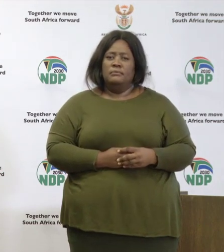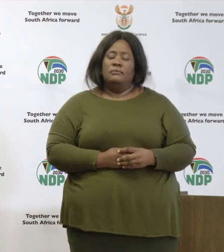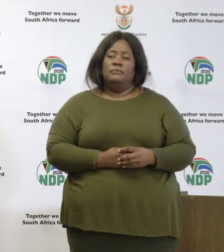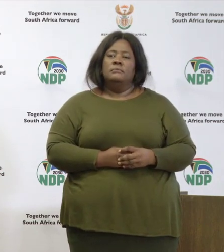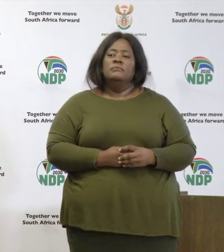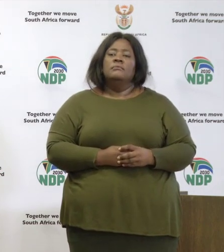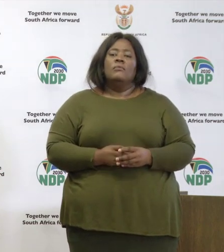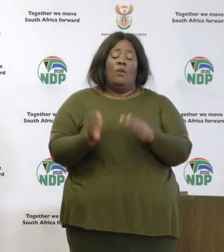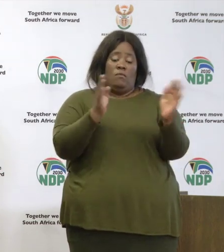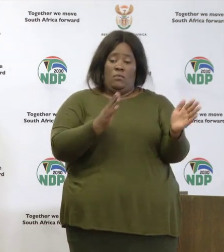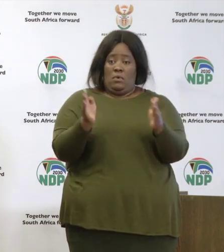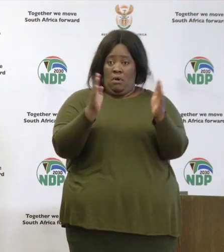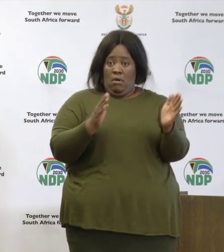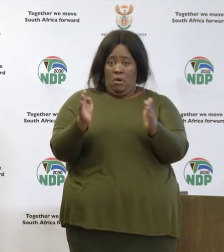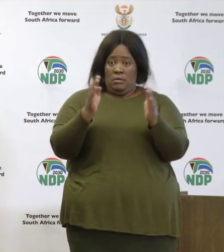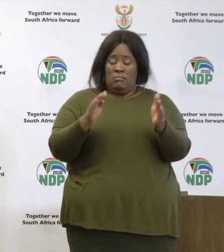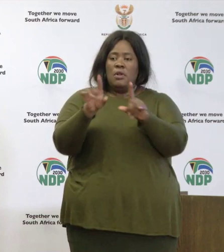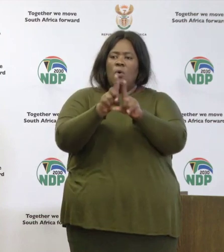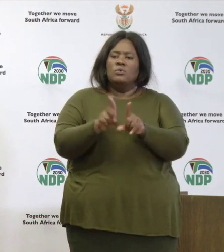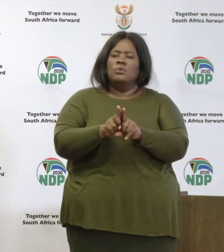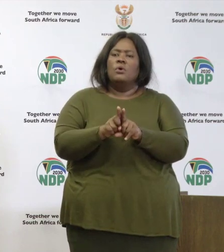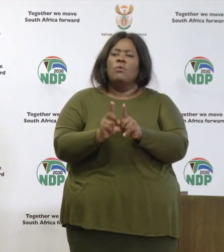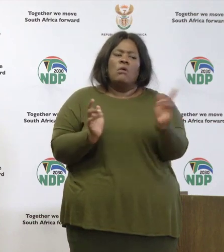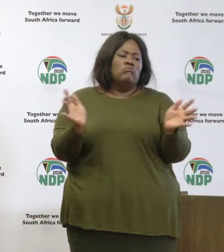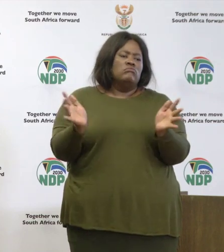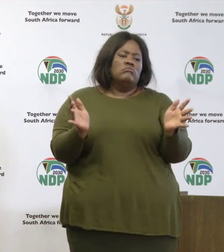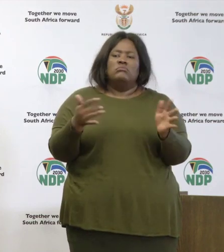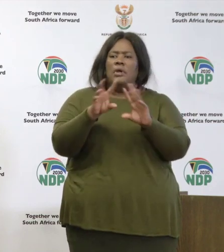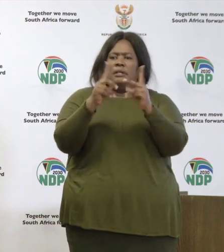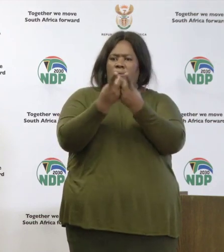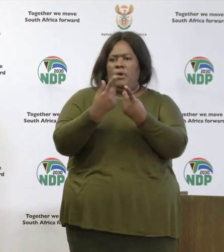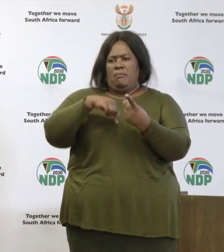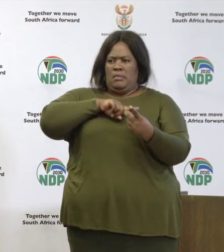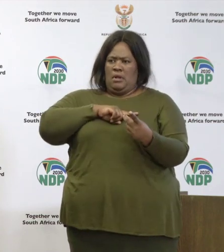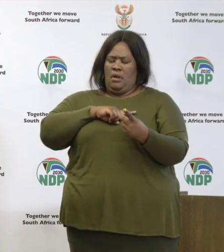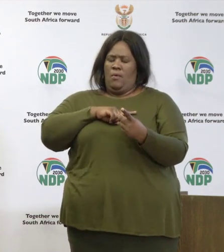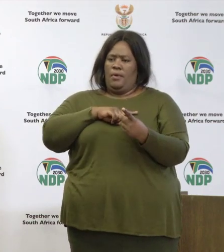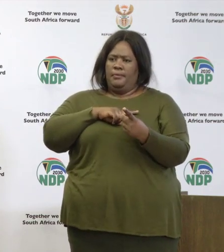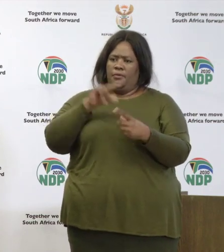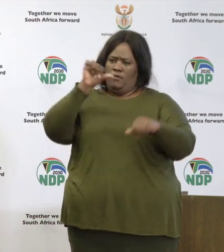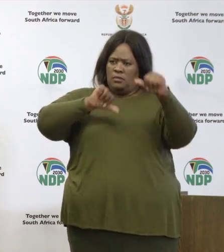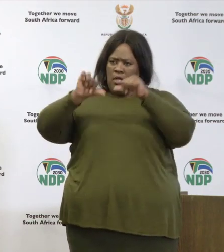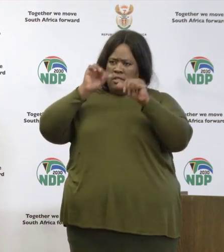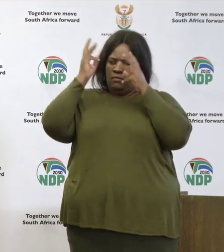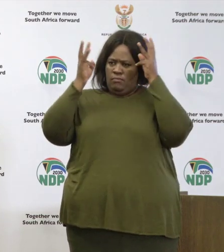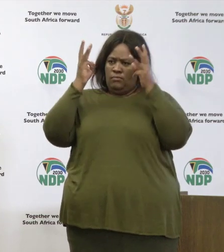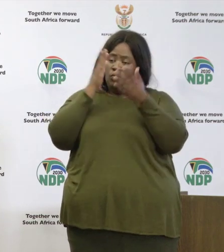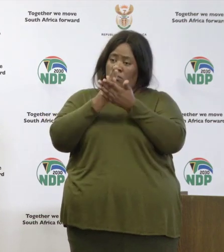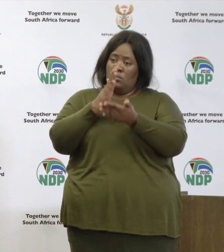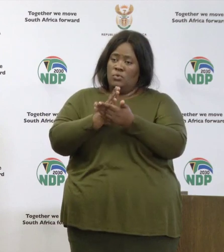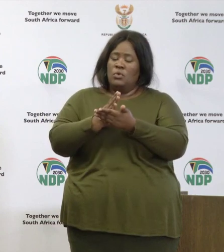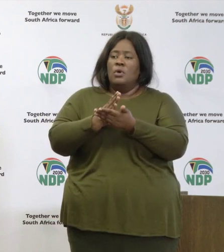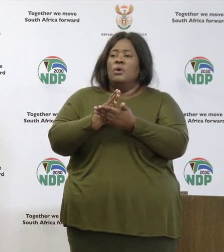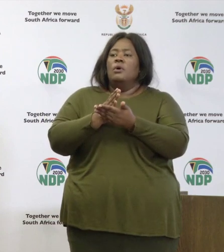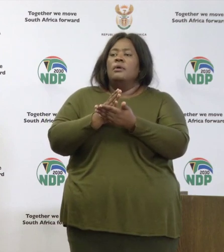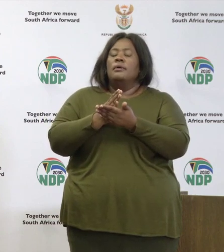Protocols and arrangements are also being facilitated by our Department of Science and Innovation to enable us to draw this